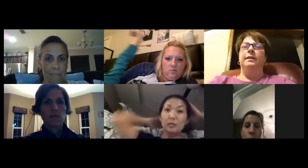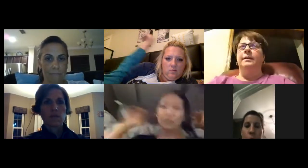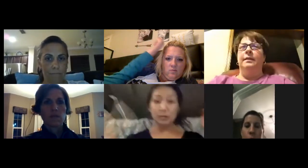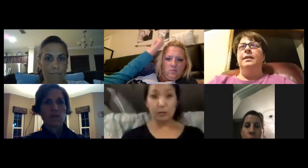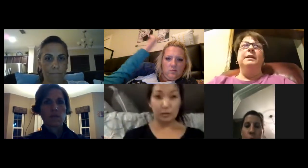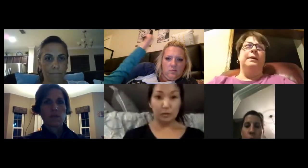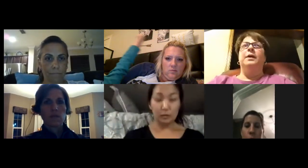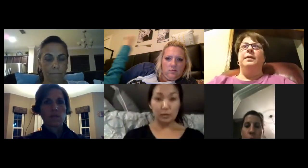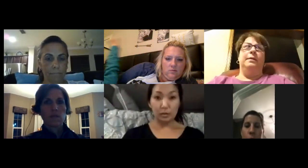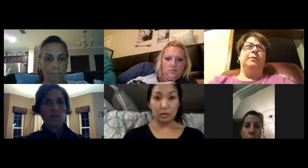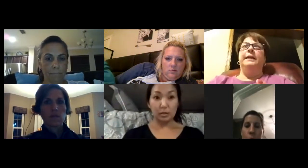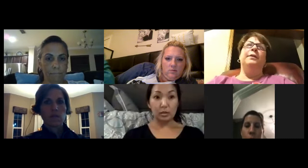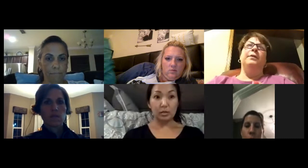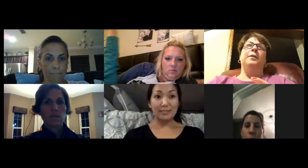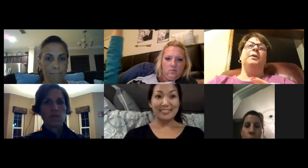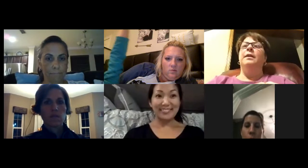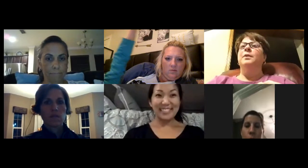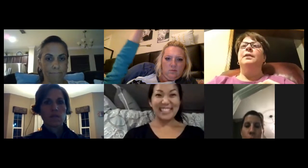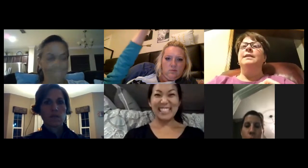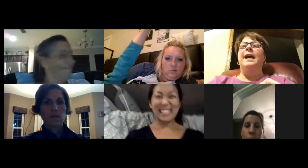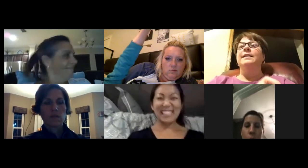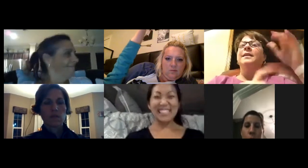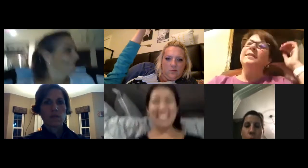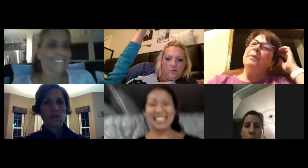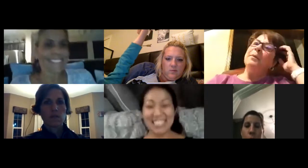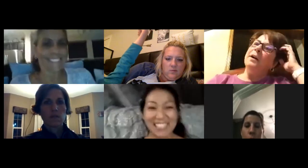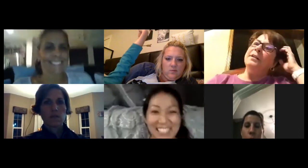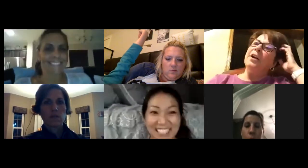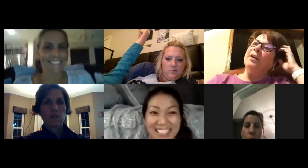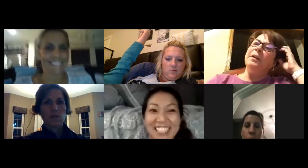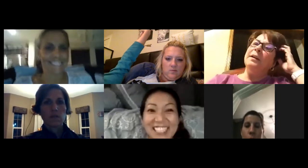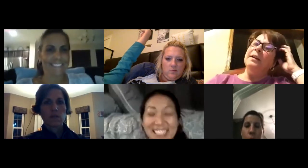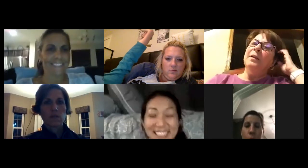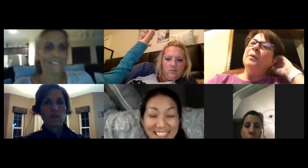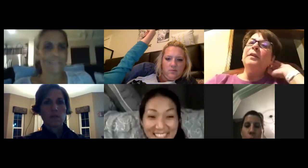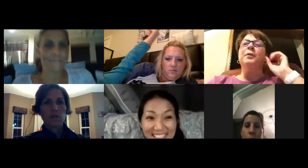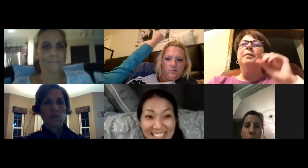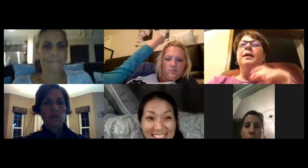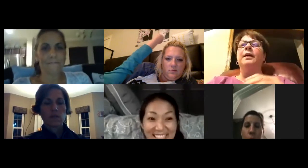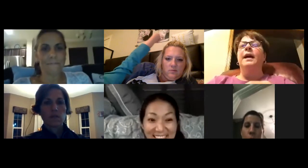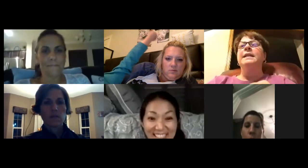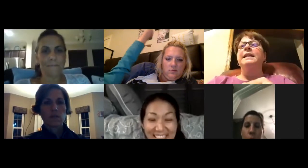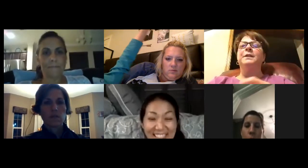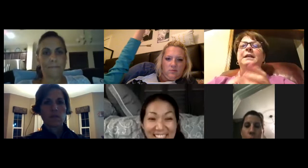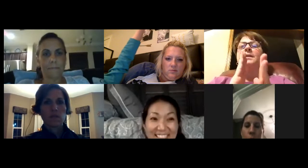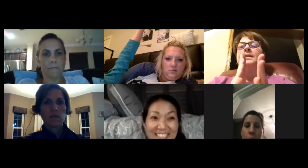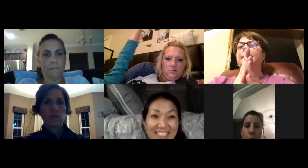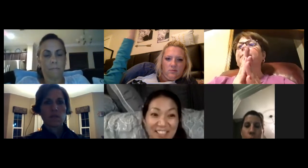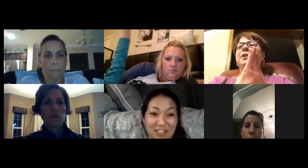they'll be like wanting to really go there with you with the signs, because they'll be wanting to talk really with you. But I think if you keep it simple, you won't be